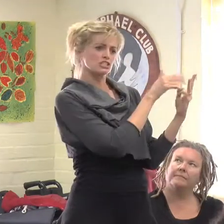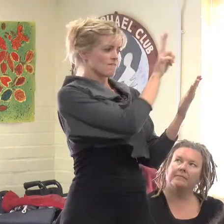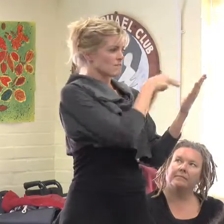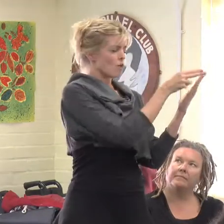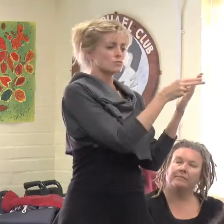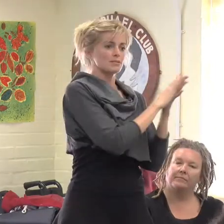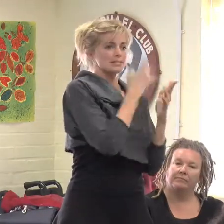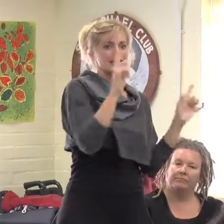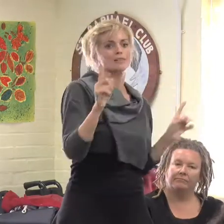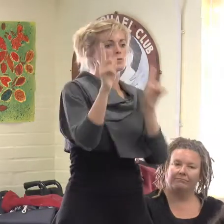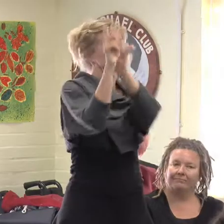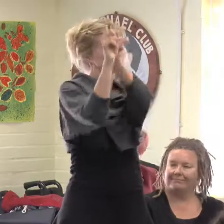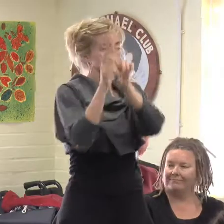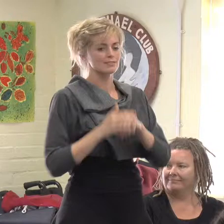for.